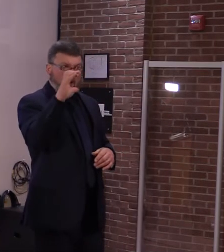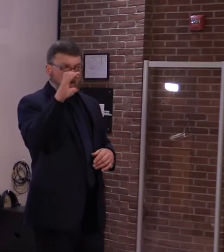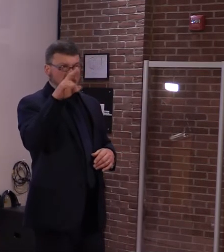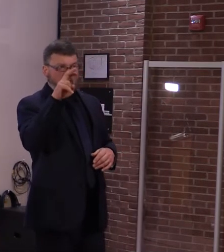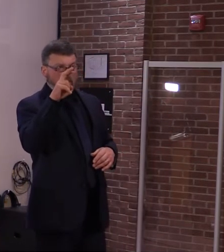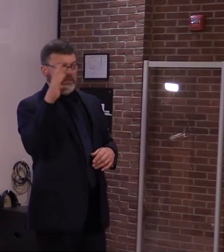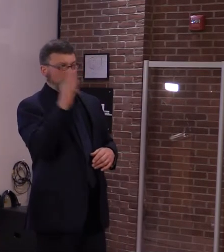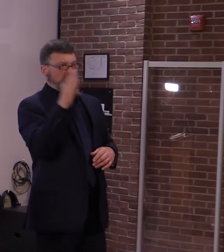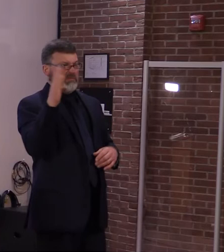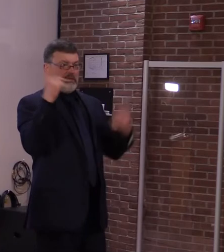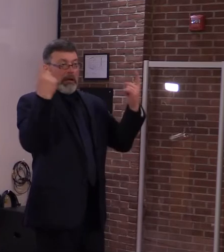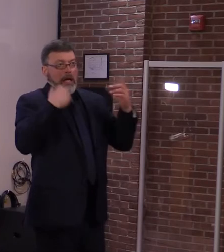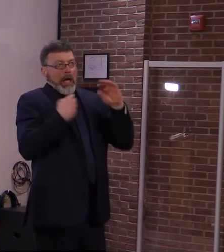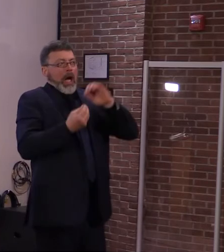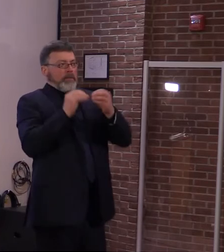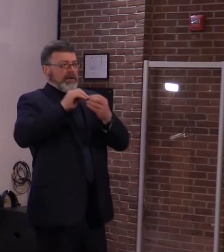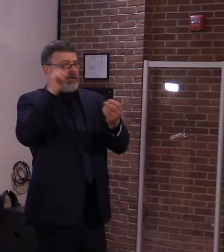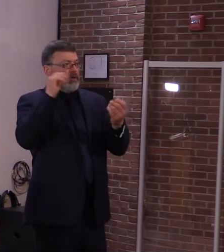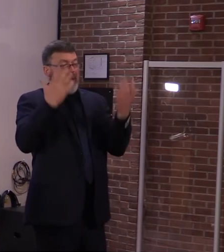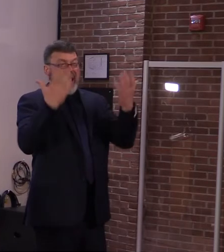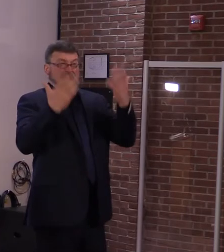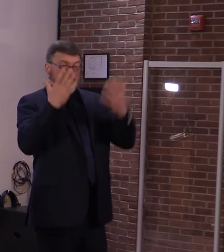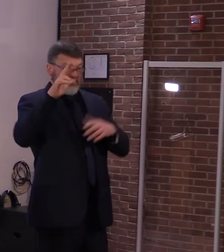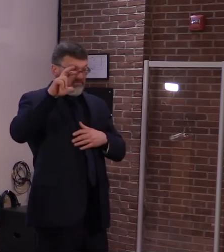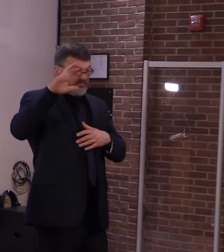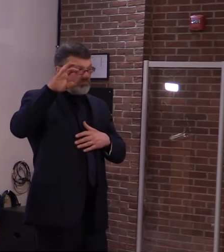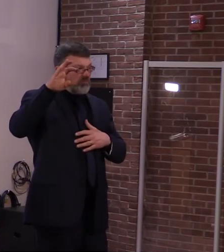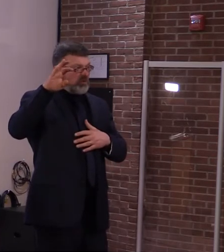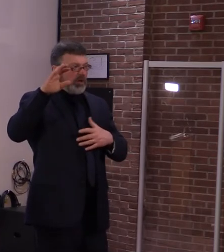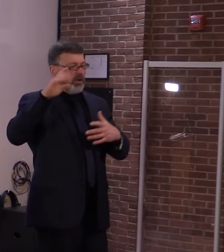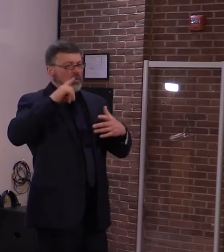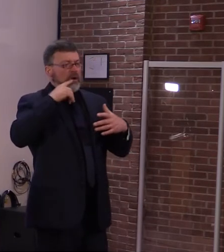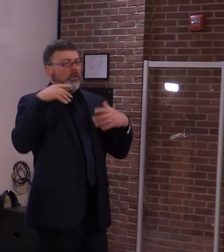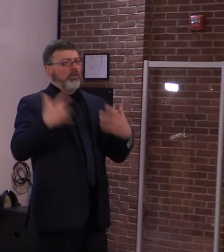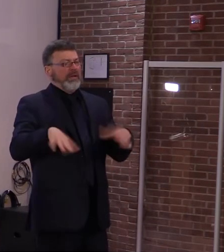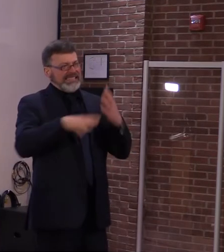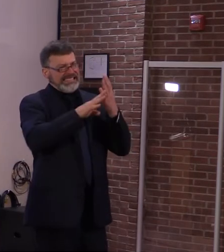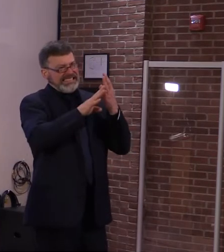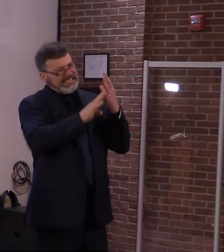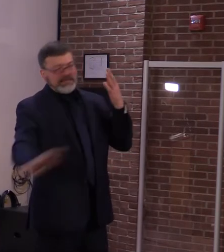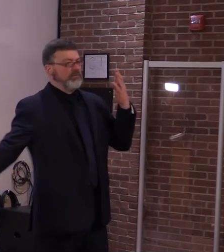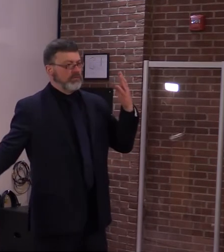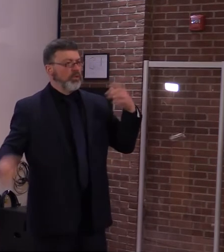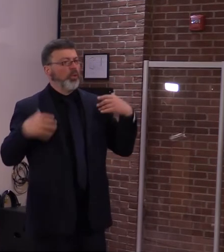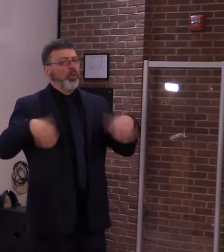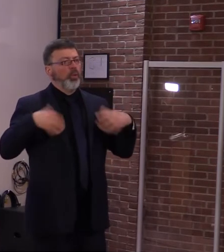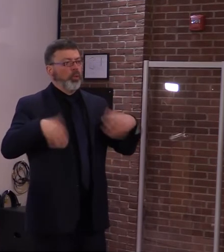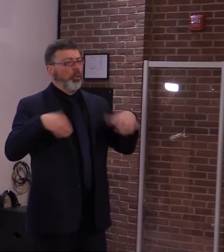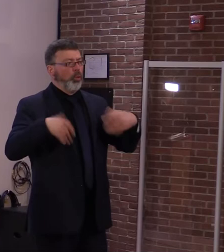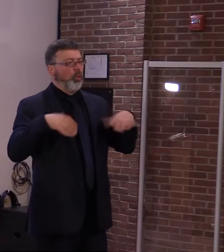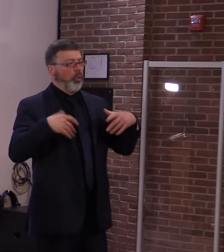probably 300 or 400 or 500 investors that had gotten a conditional visa that maybe were at